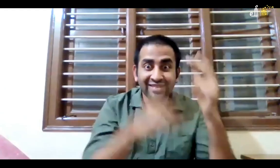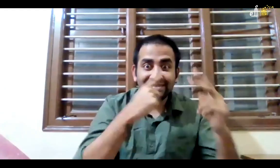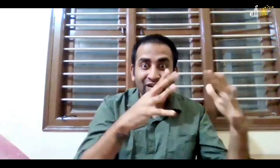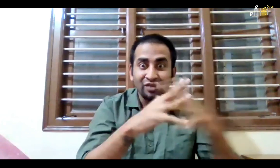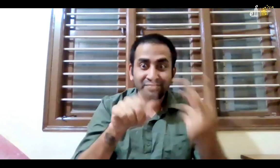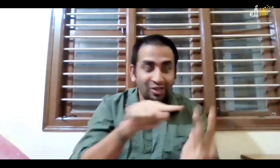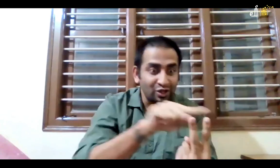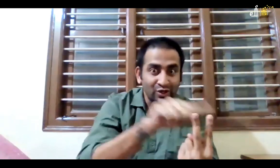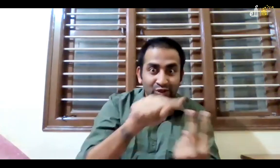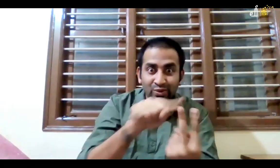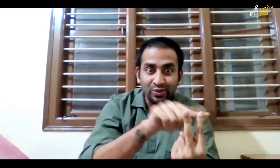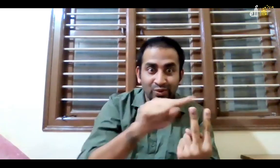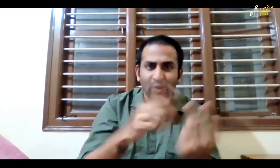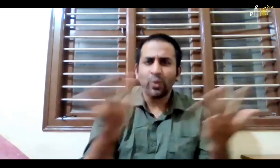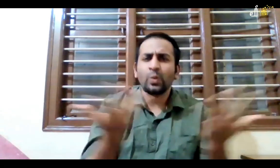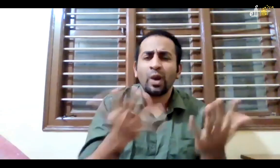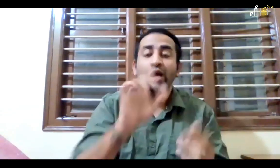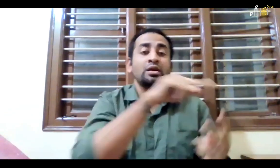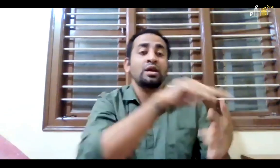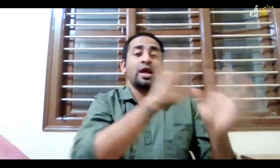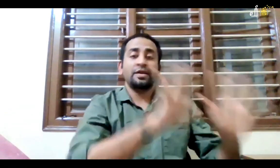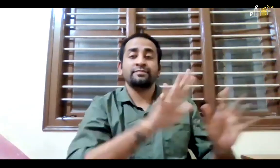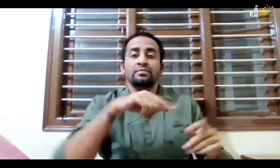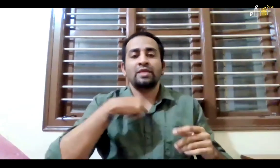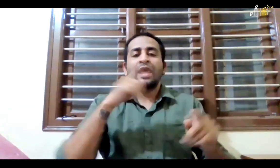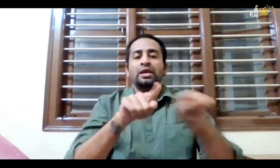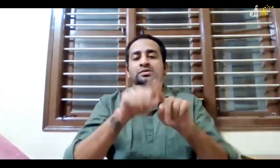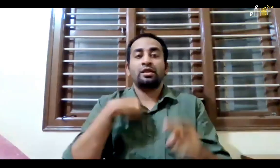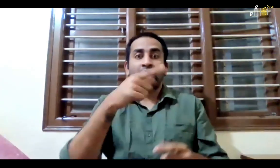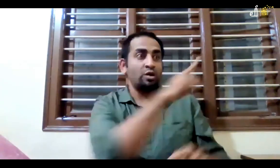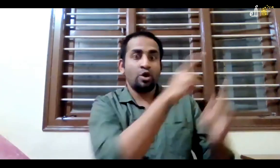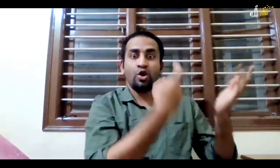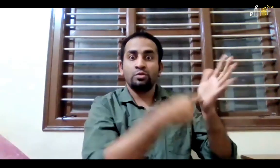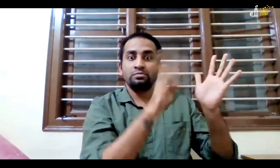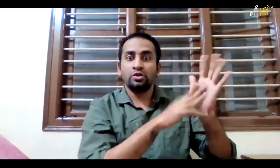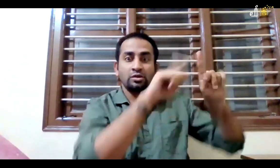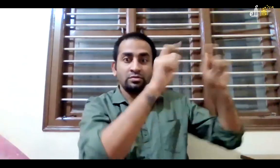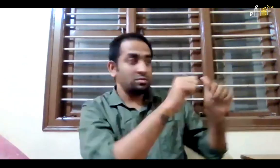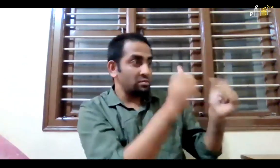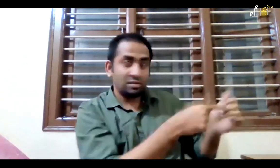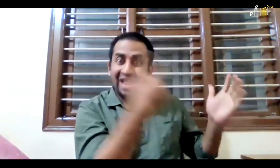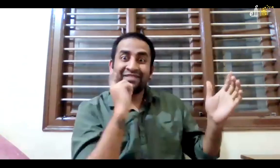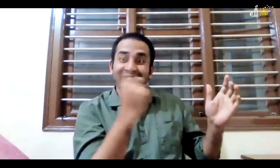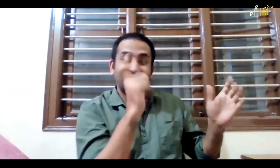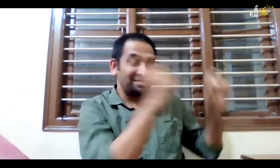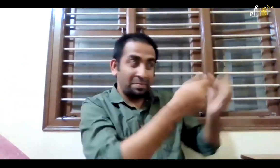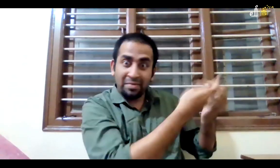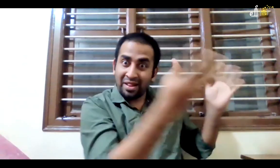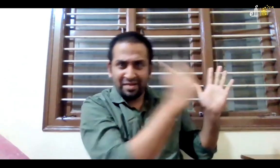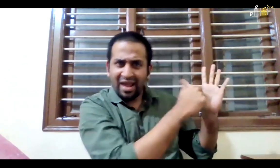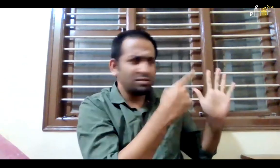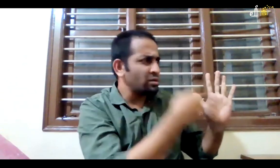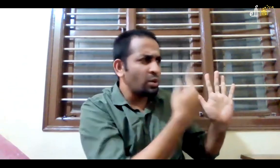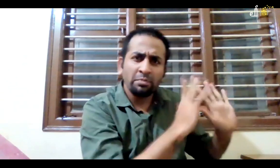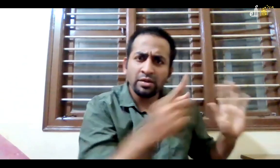Awesome. So the last area you saw, there were two options, right? So here, for example, if